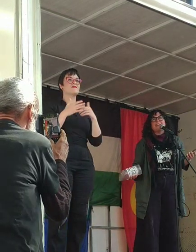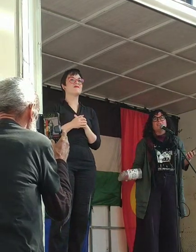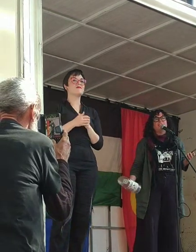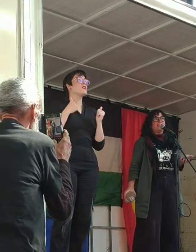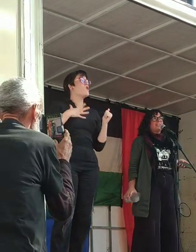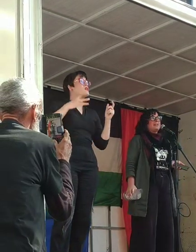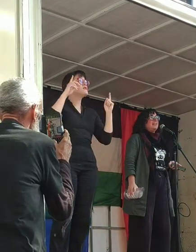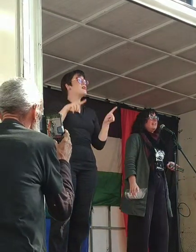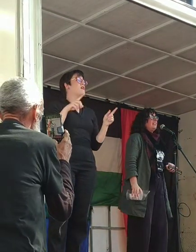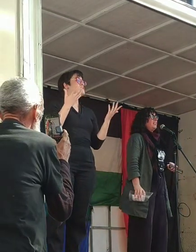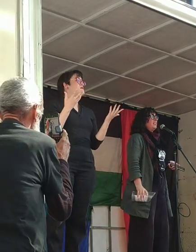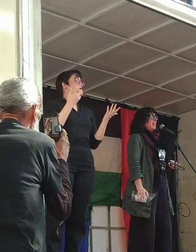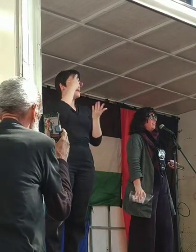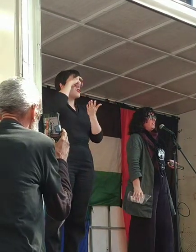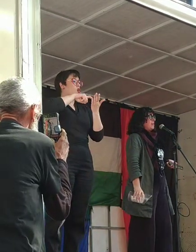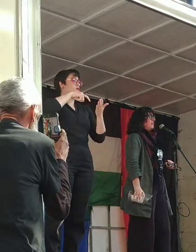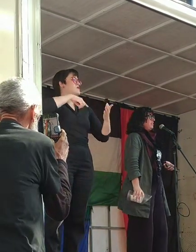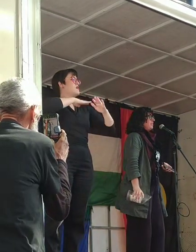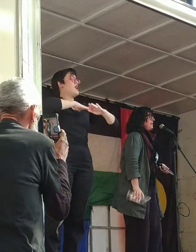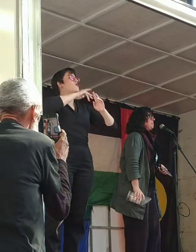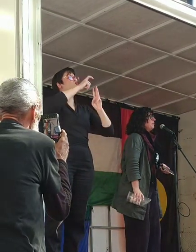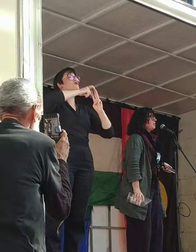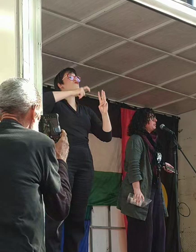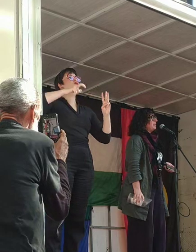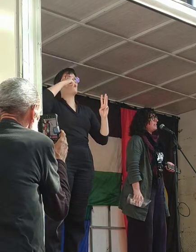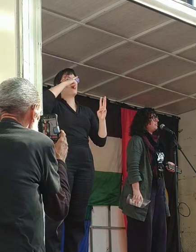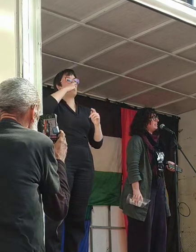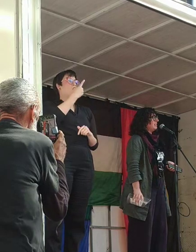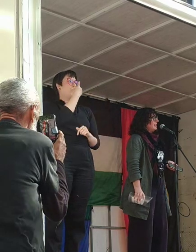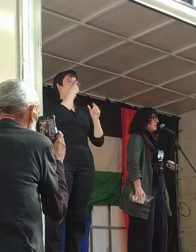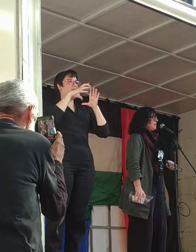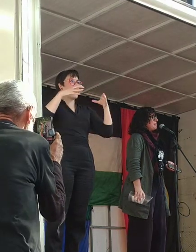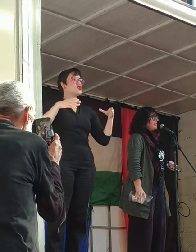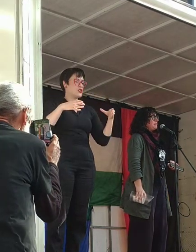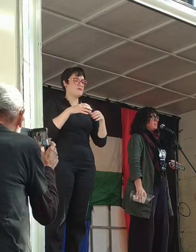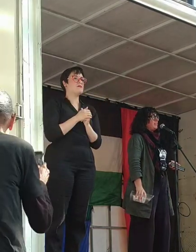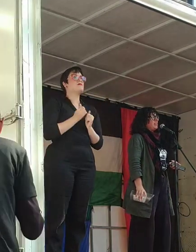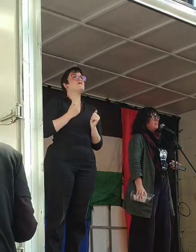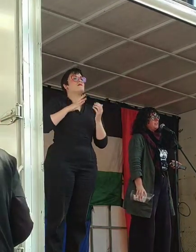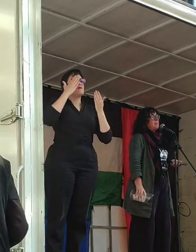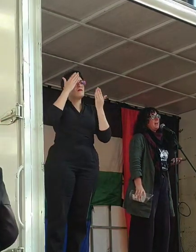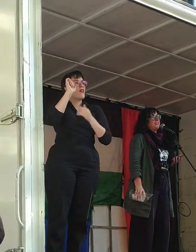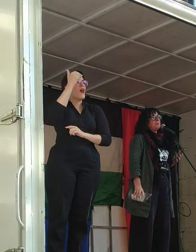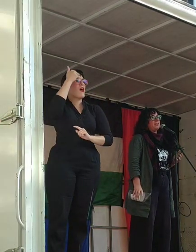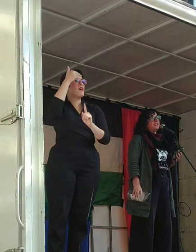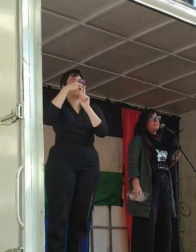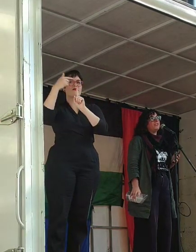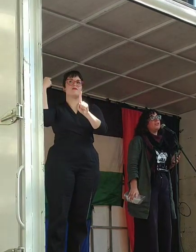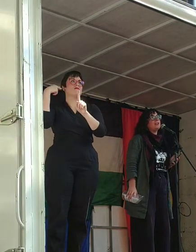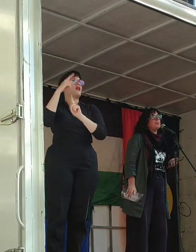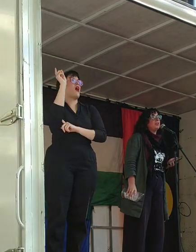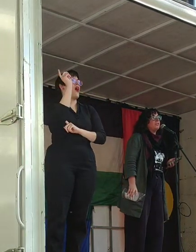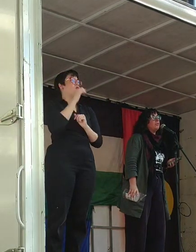I want to start by acknowledging that we're here on the lands of the Wurundjeri people of the Kulin Nation and pay my respects to elders past